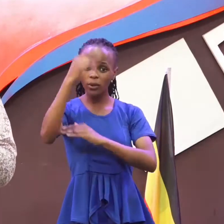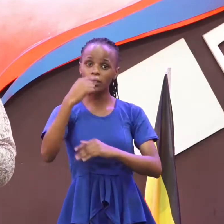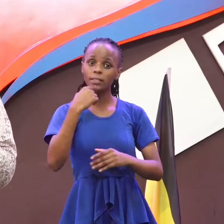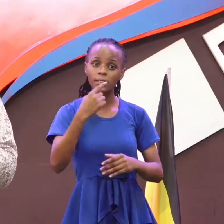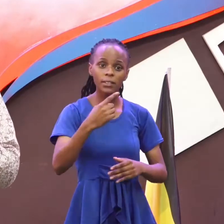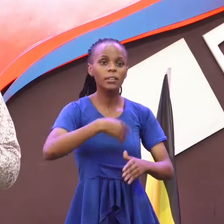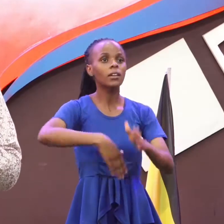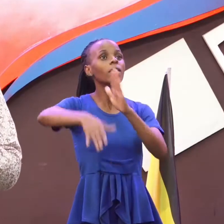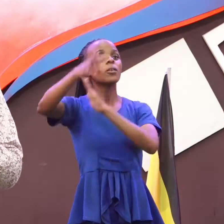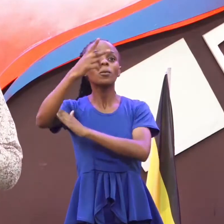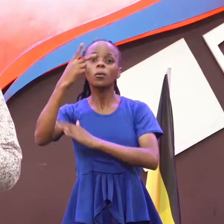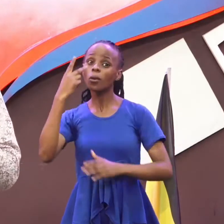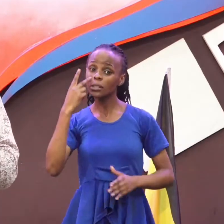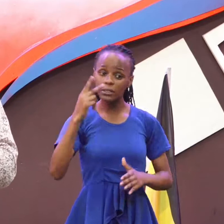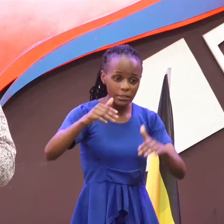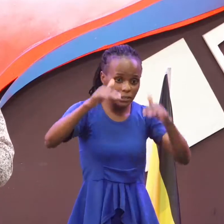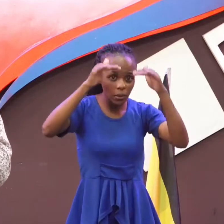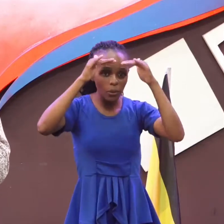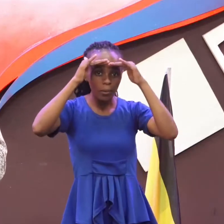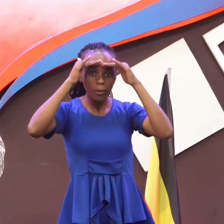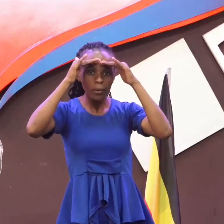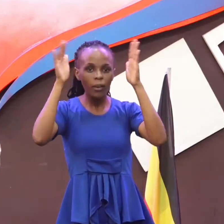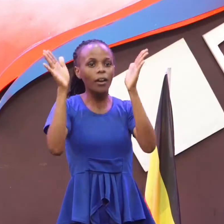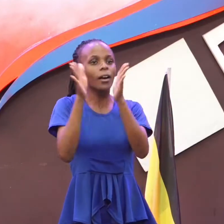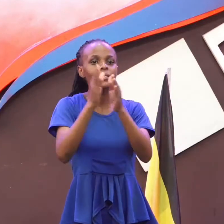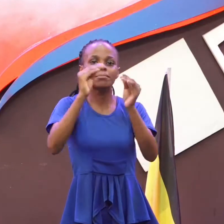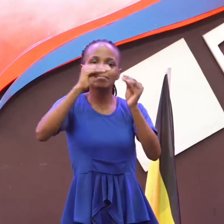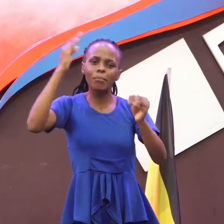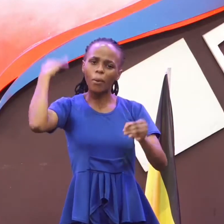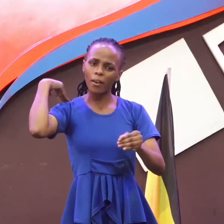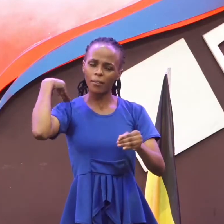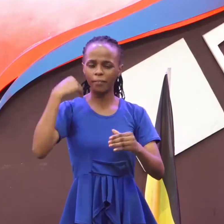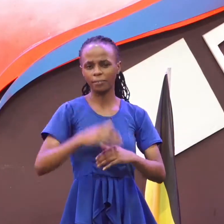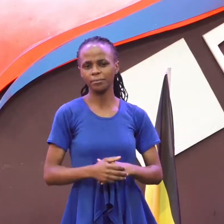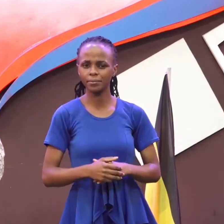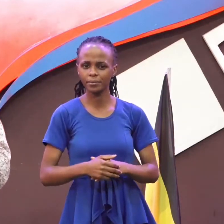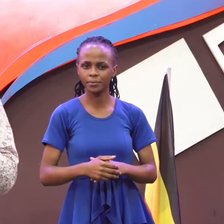say Katonda alaba Yakobo. The Lord sees Jacob. Alaba na Esau. And sees Esau.